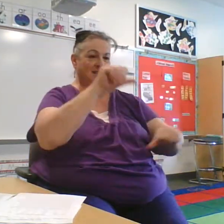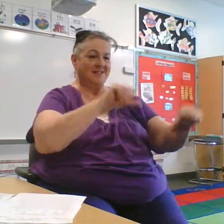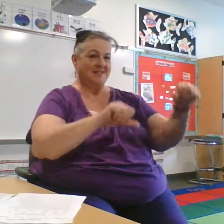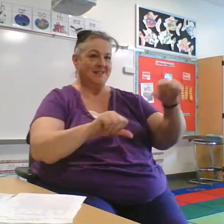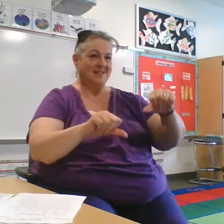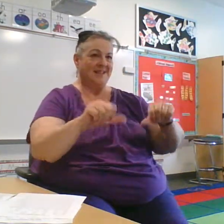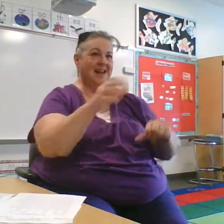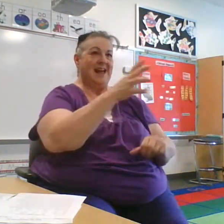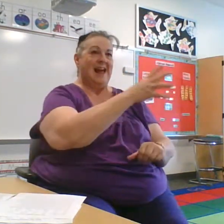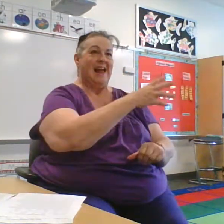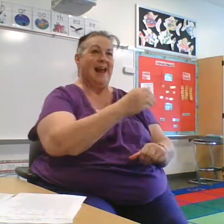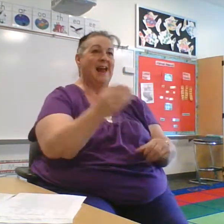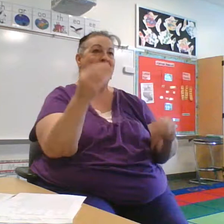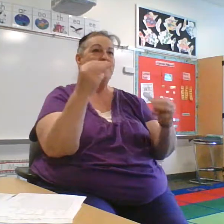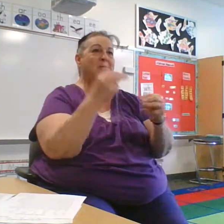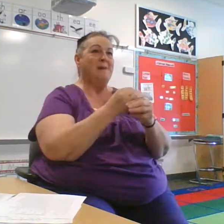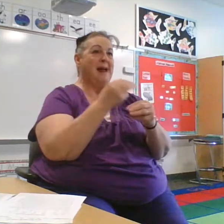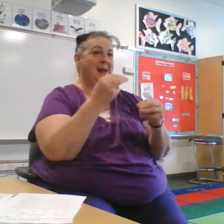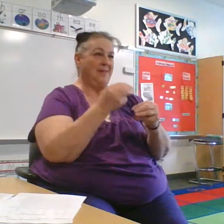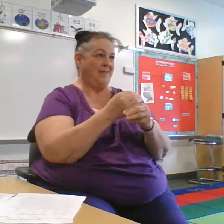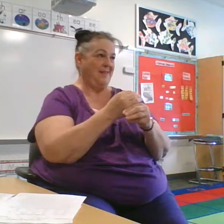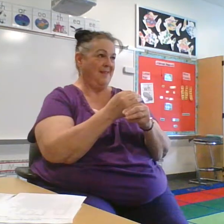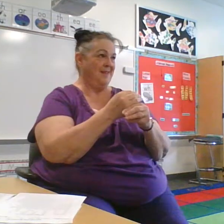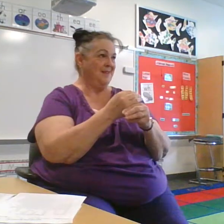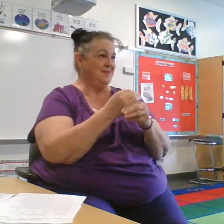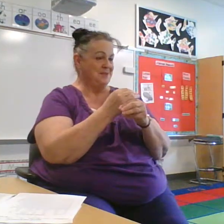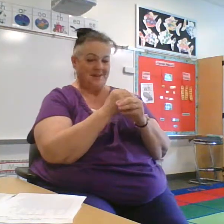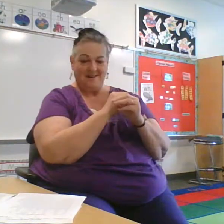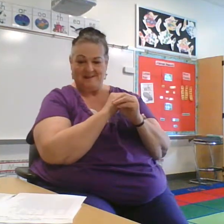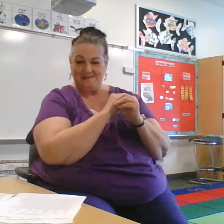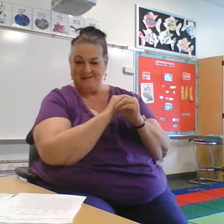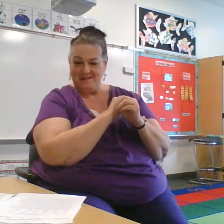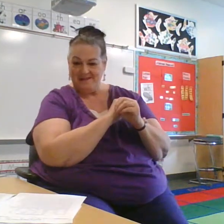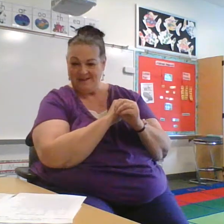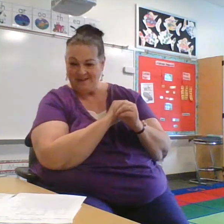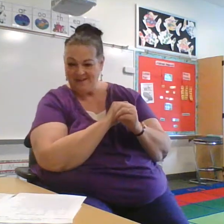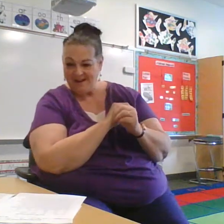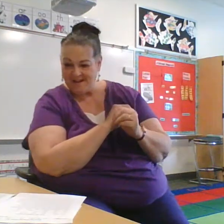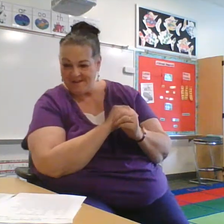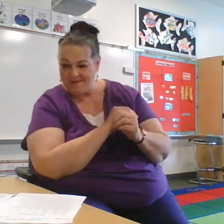science, and math. Good job. All right.